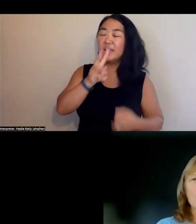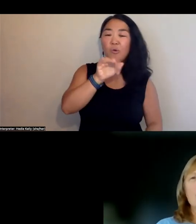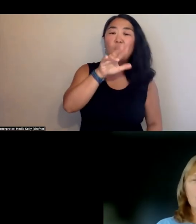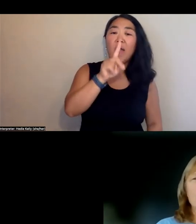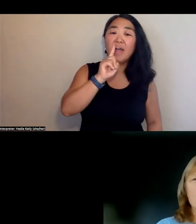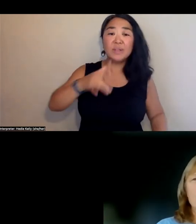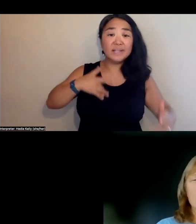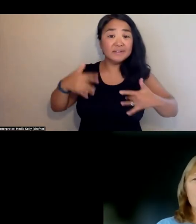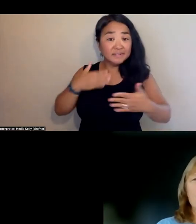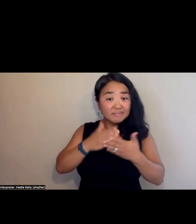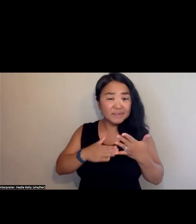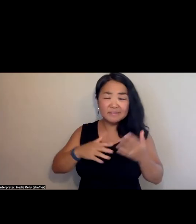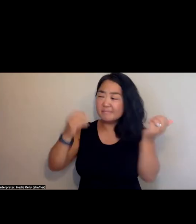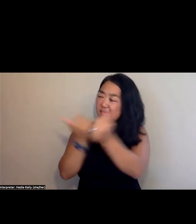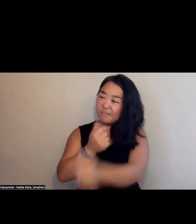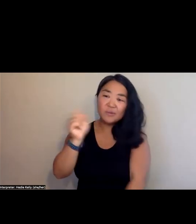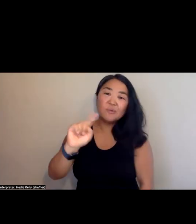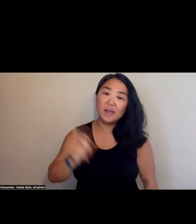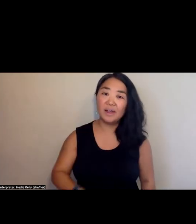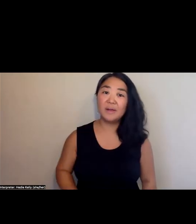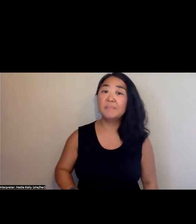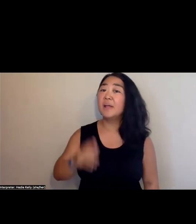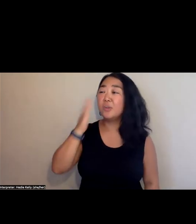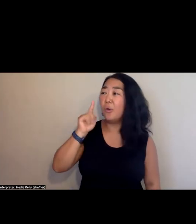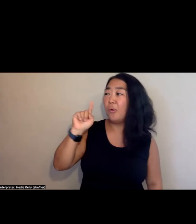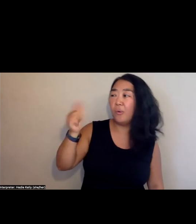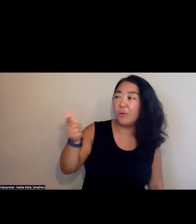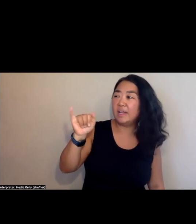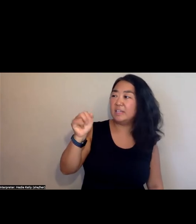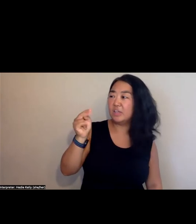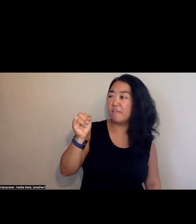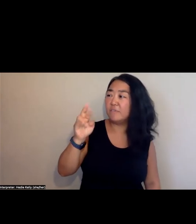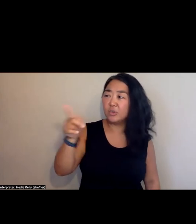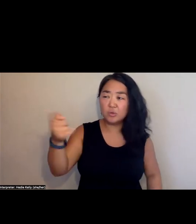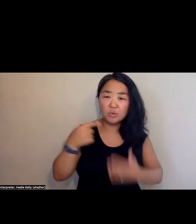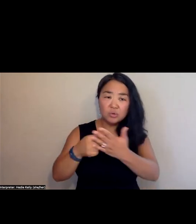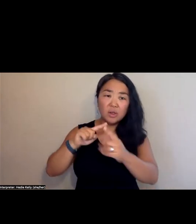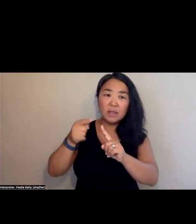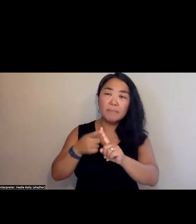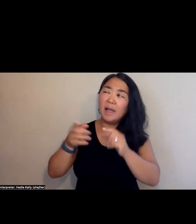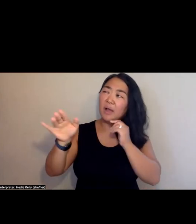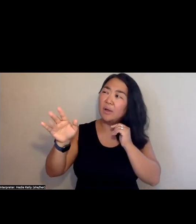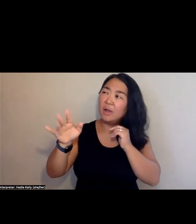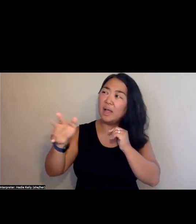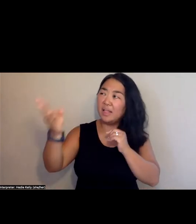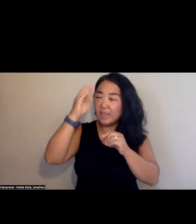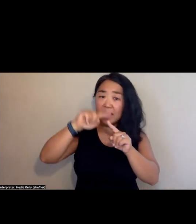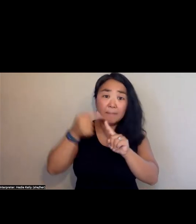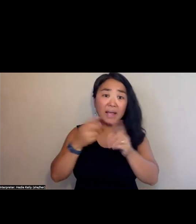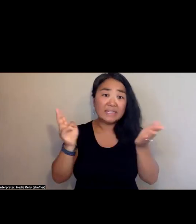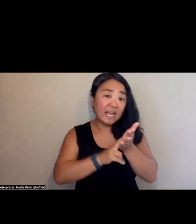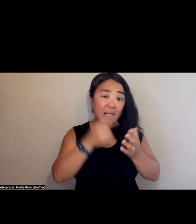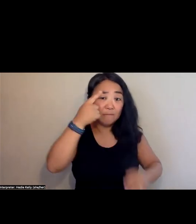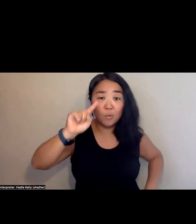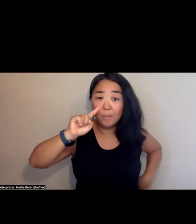everywhere. And Jennifer, you were talking about trying to get to, you know, I forget if you said a boring segment or something, or, I